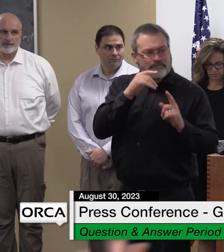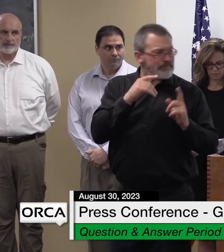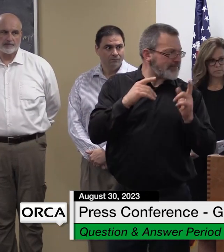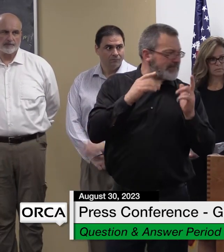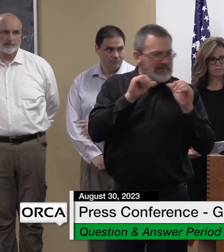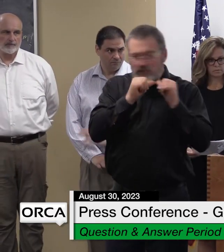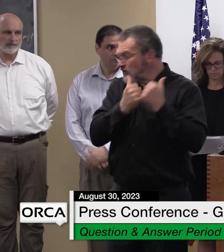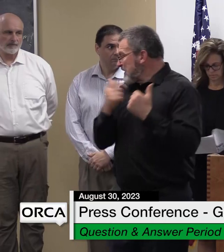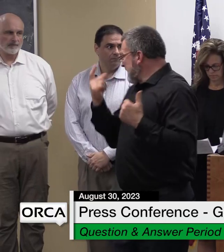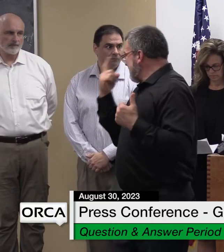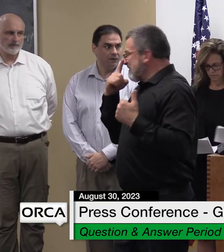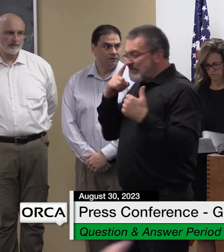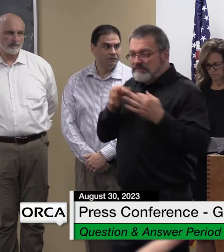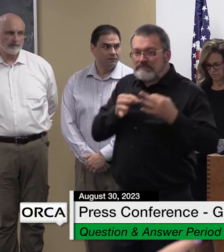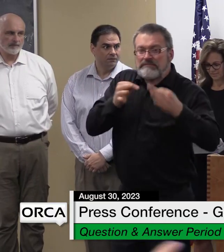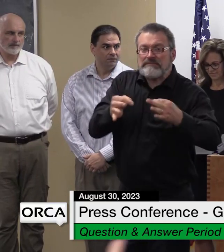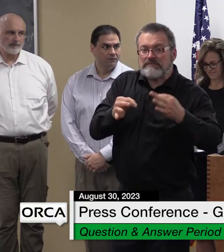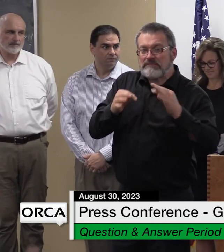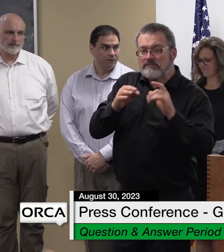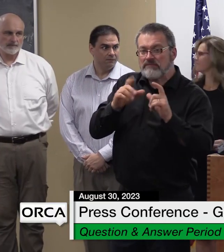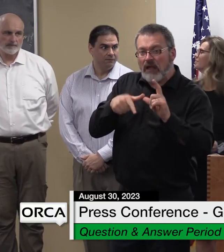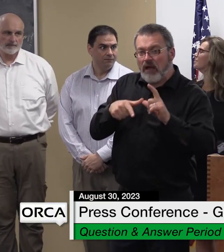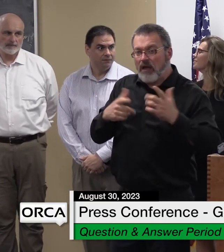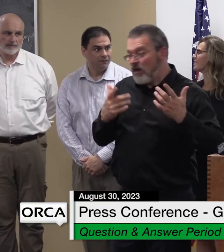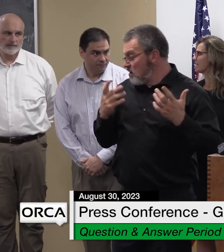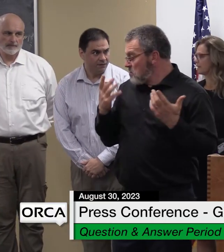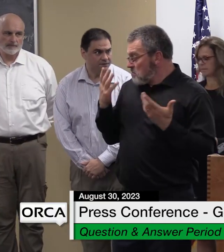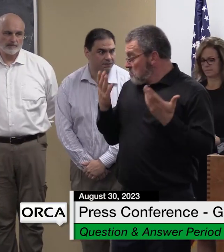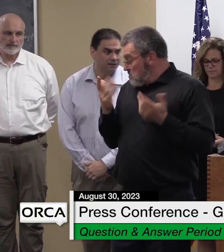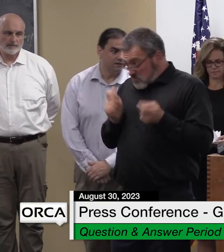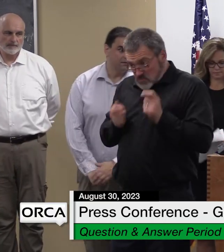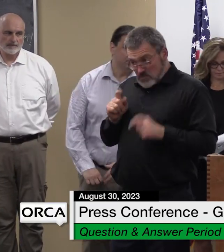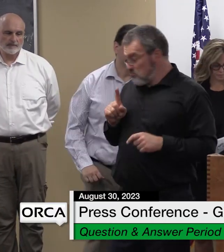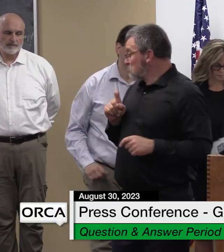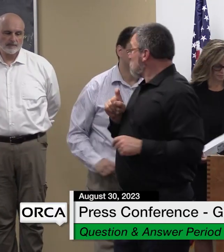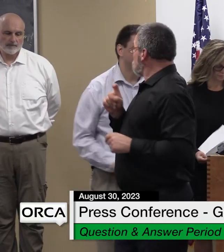I don't know if Doug, you want to address that right now?